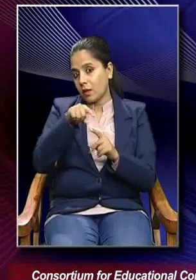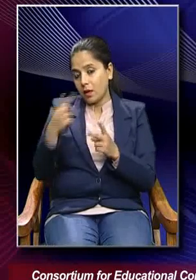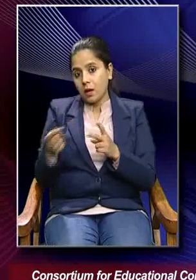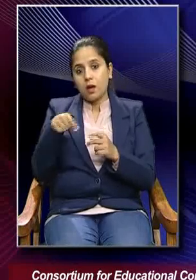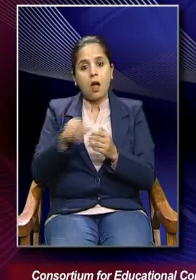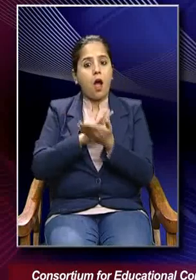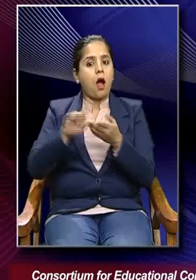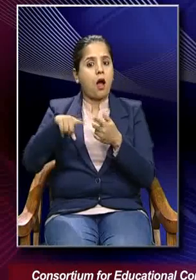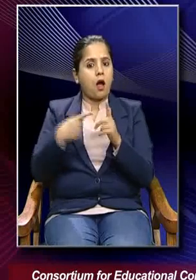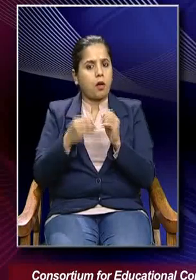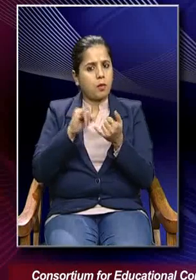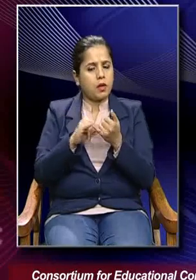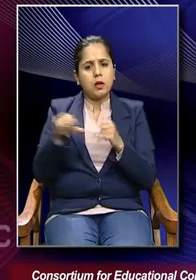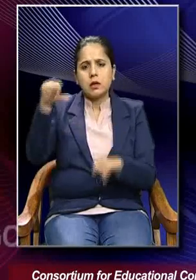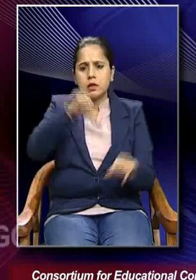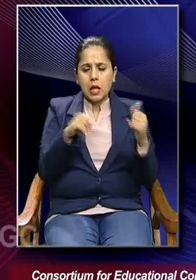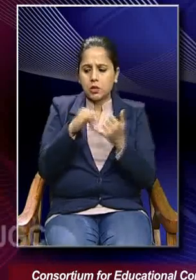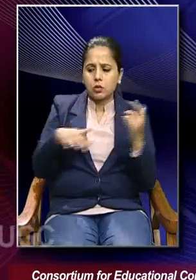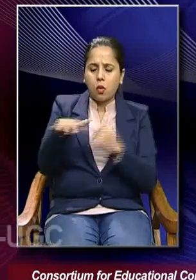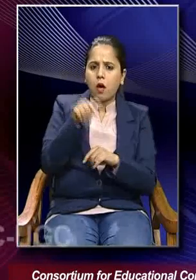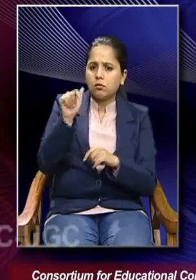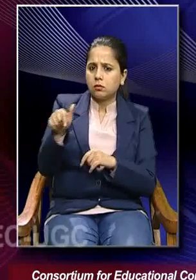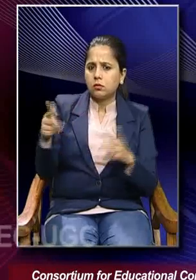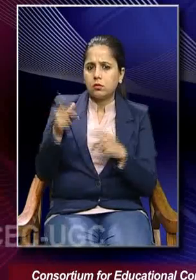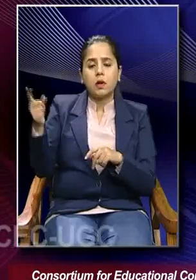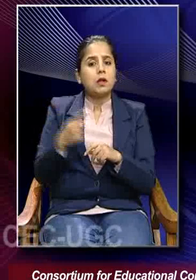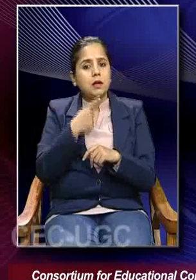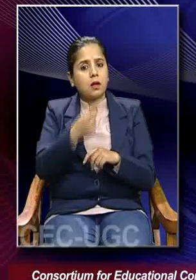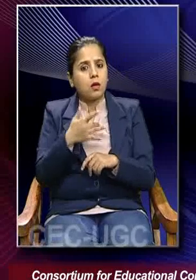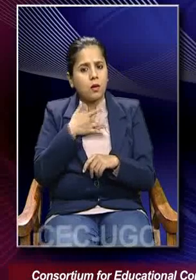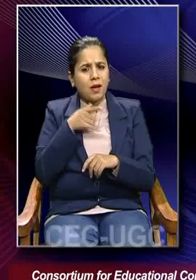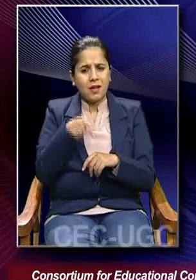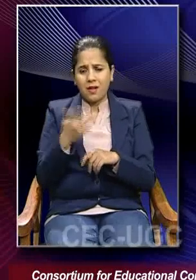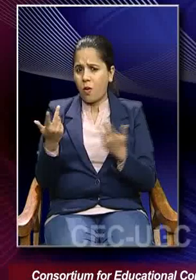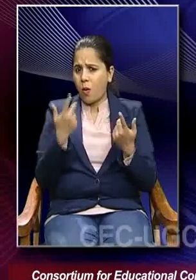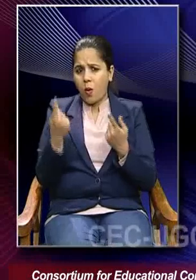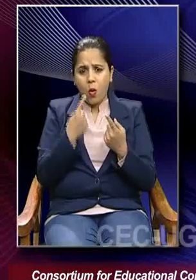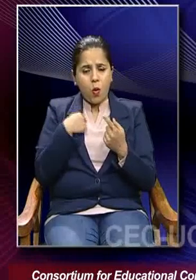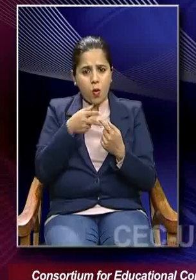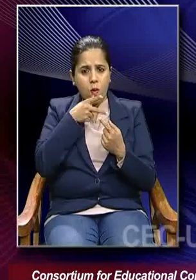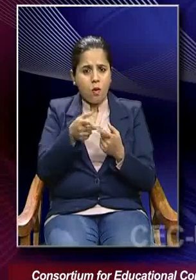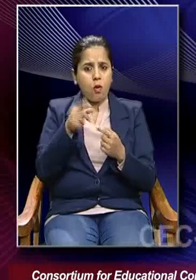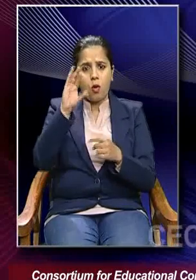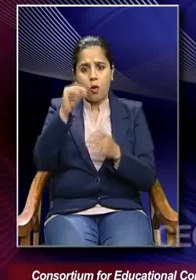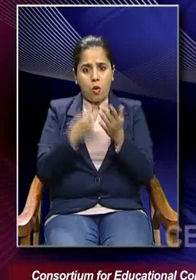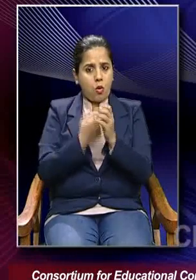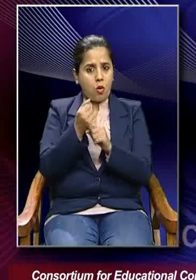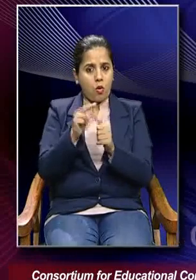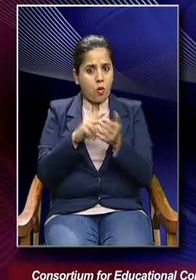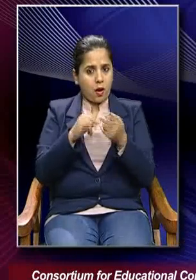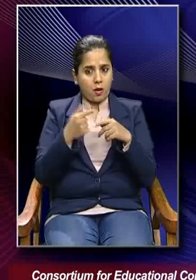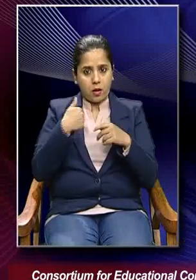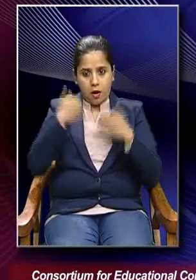was thinking of a science of society. So, he says that just as organism body